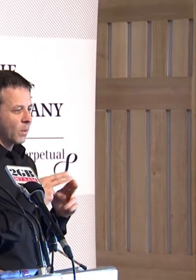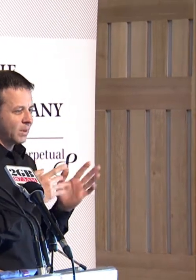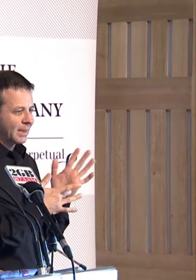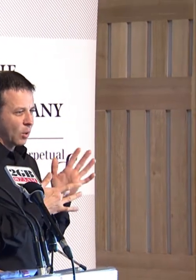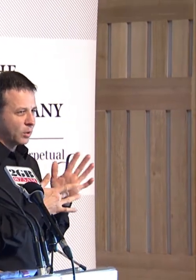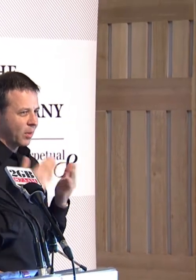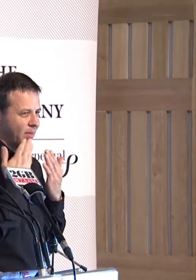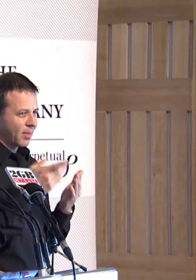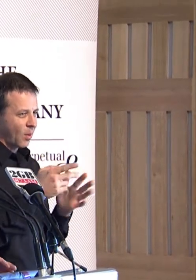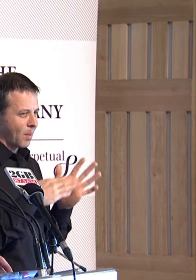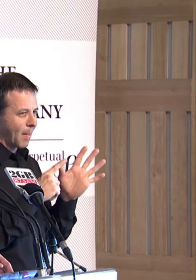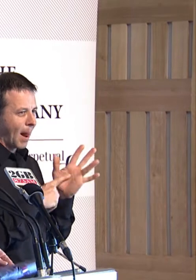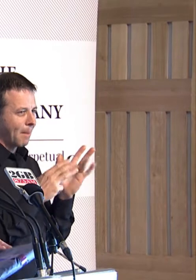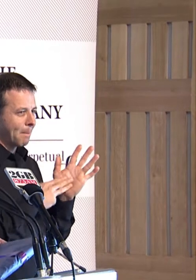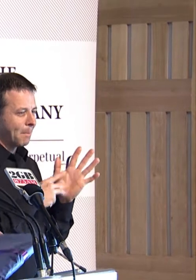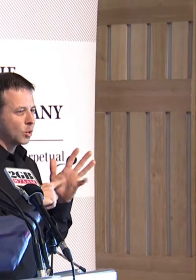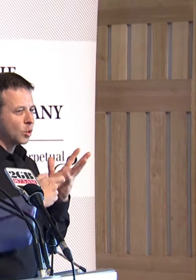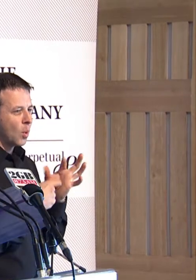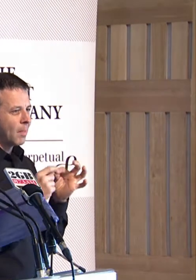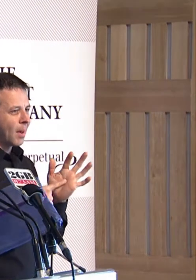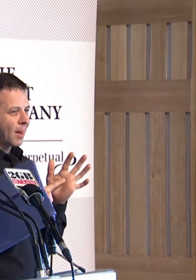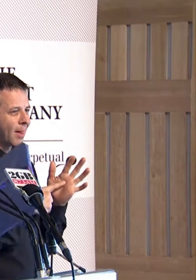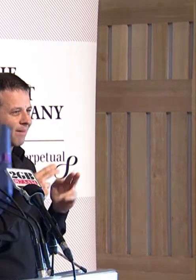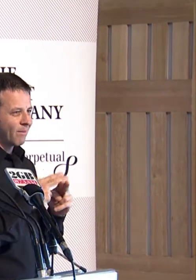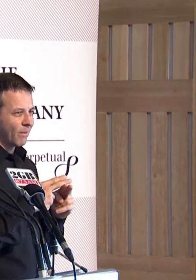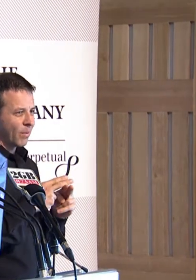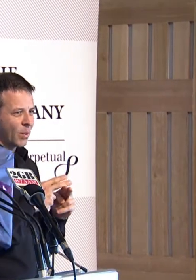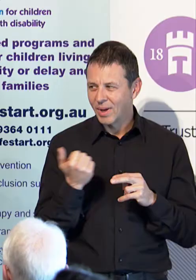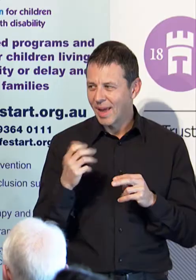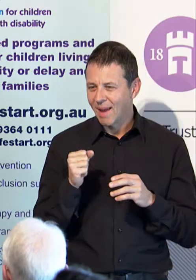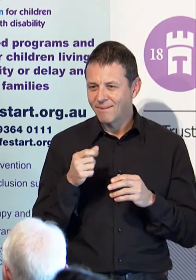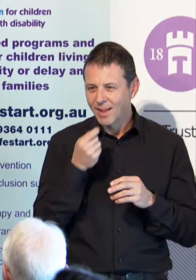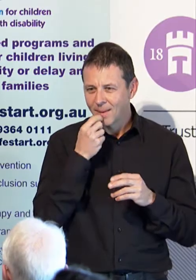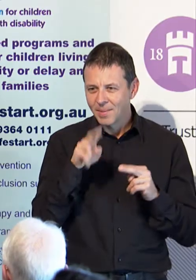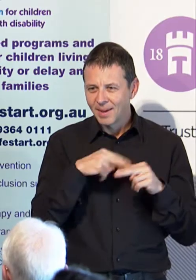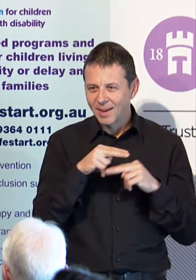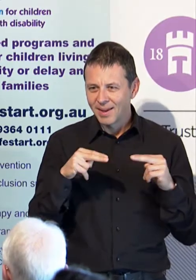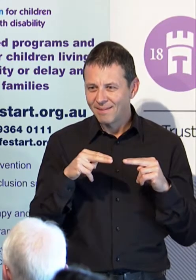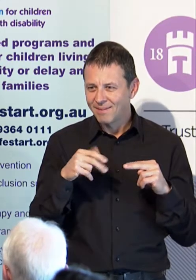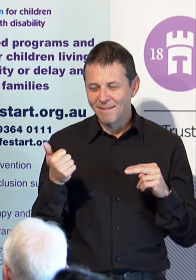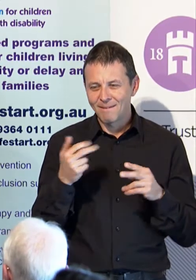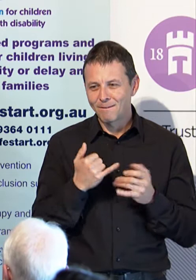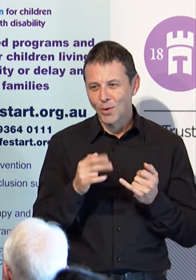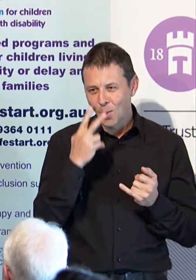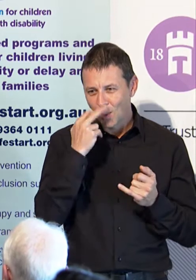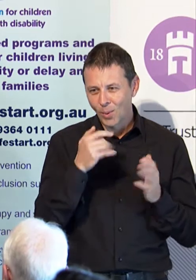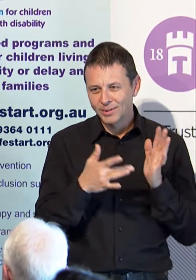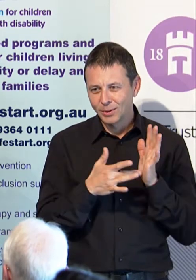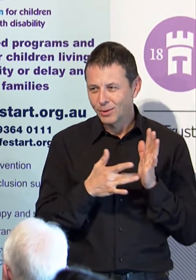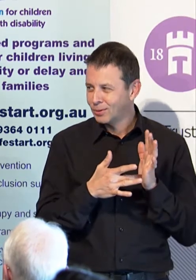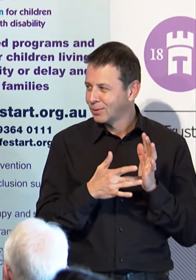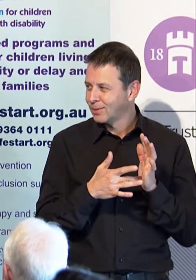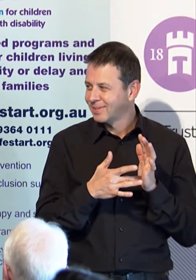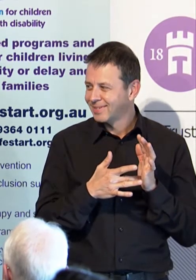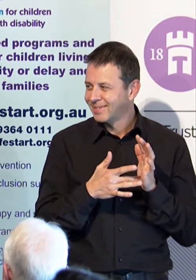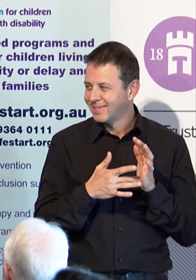your participation here today. I have a very small gift here, which is a very aged technology. It's something that has